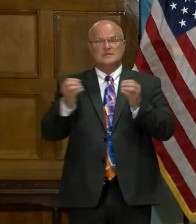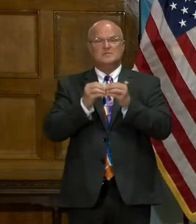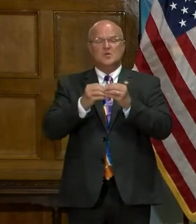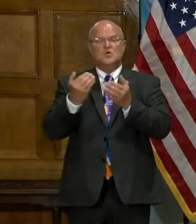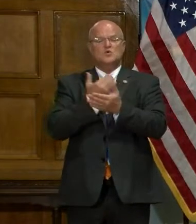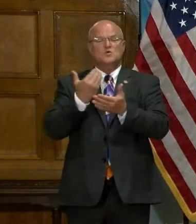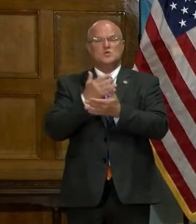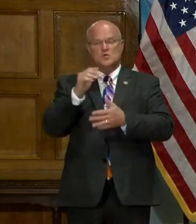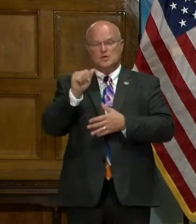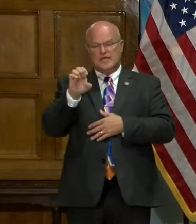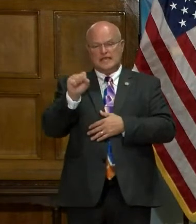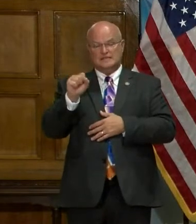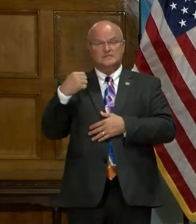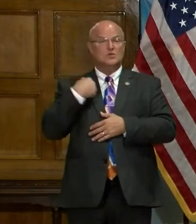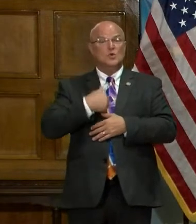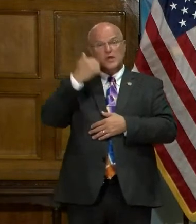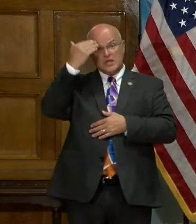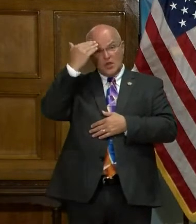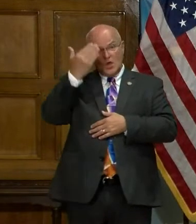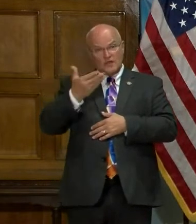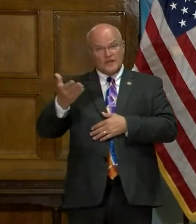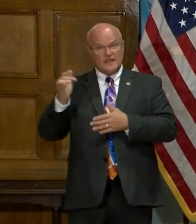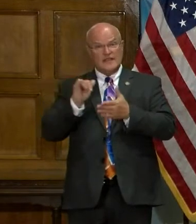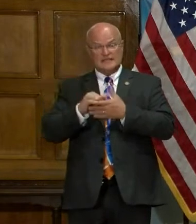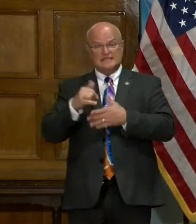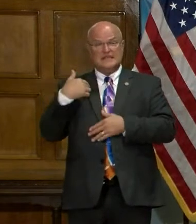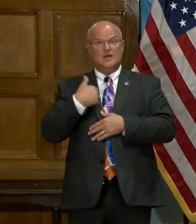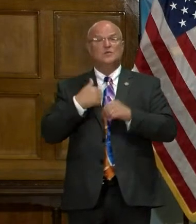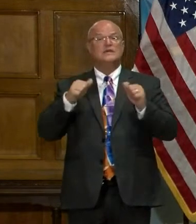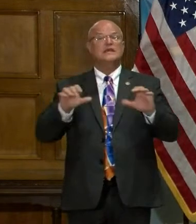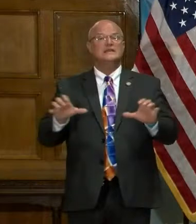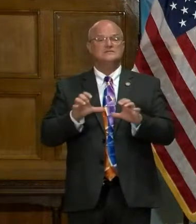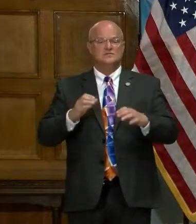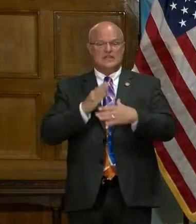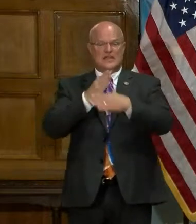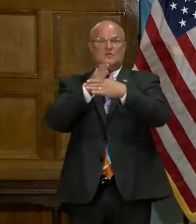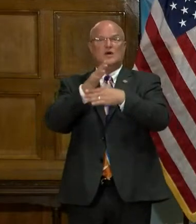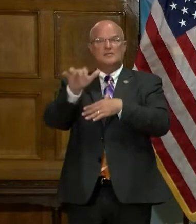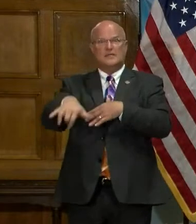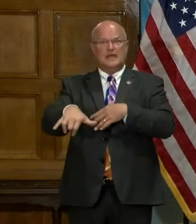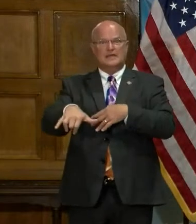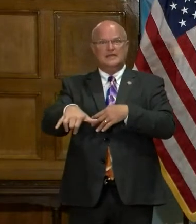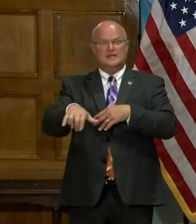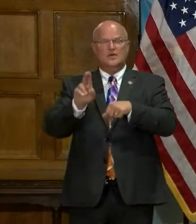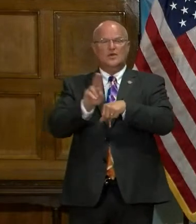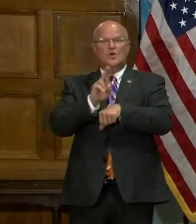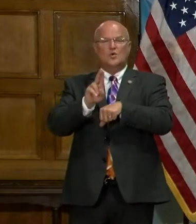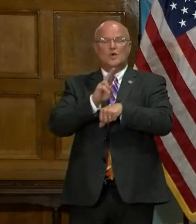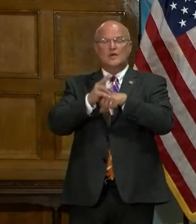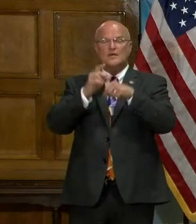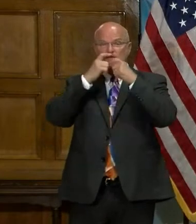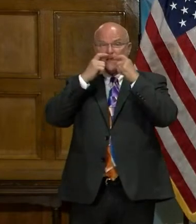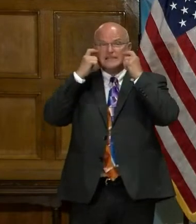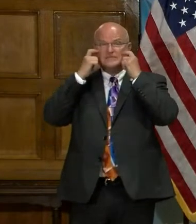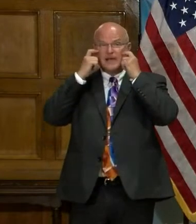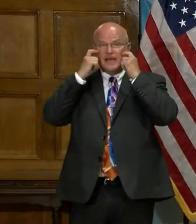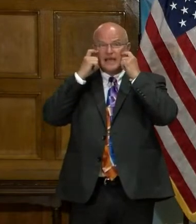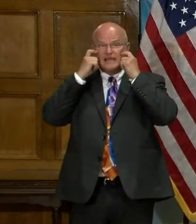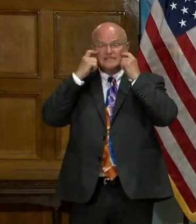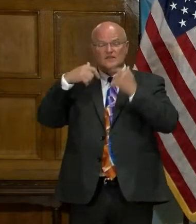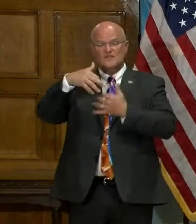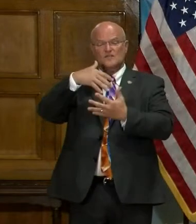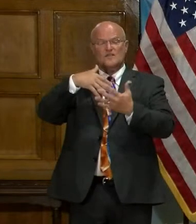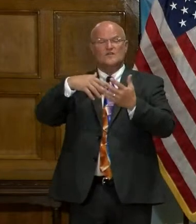new cases. We know the things that we can do to interrupt that. Wearing face masks for